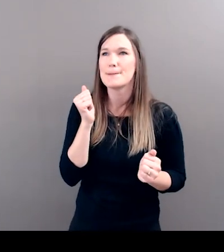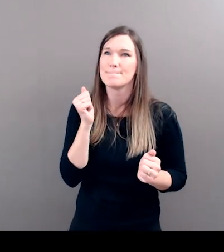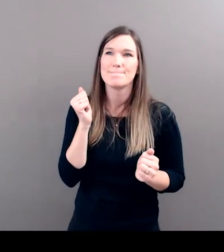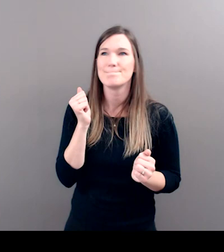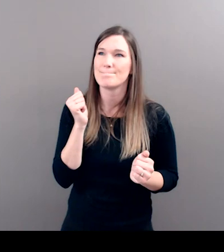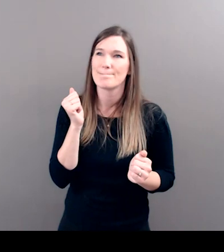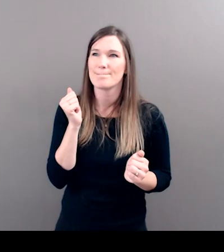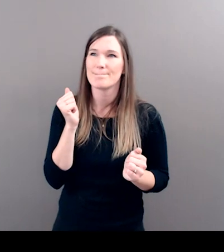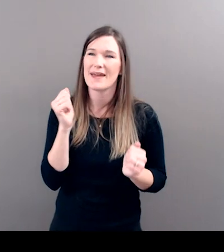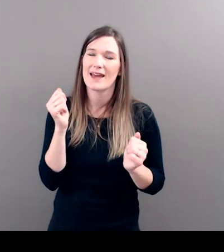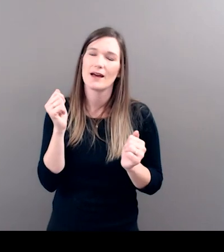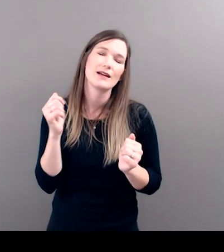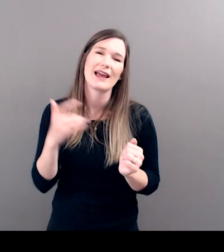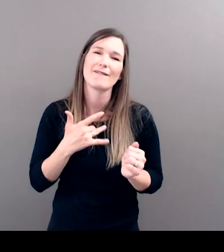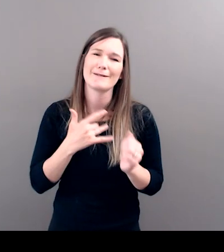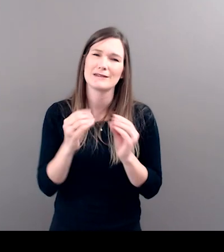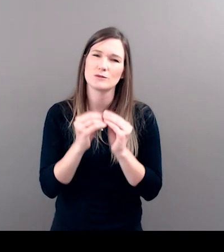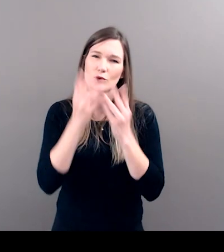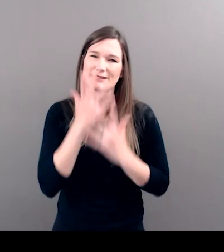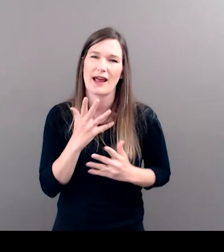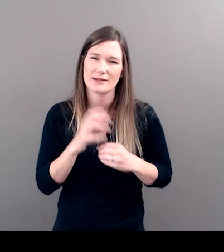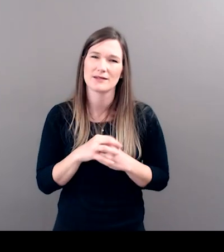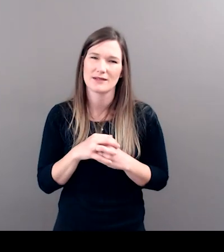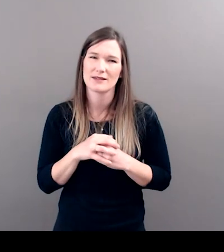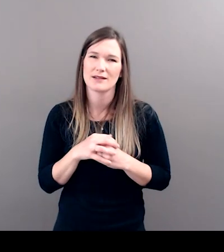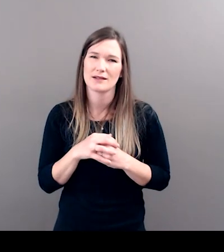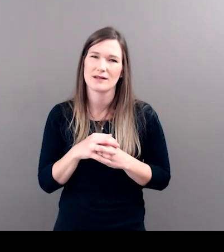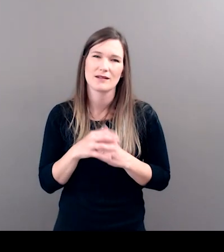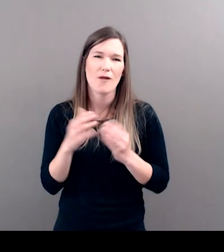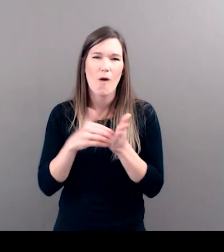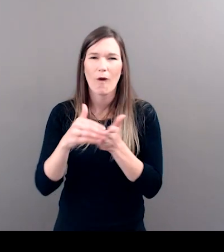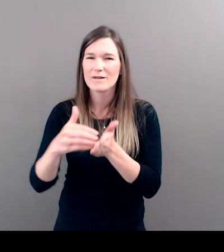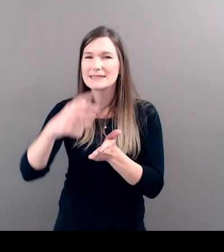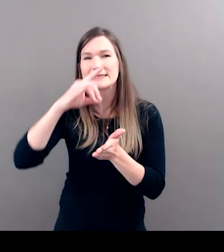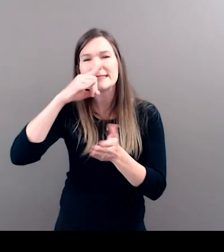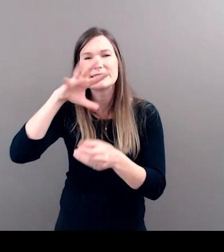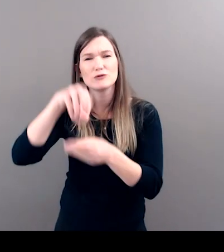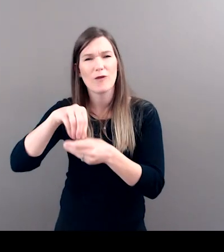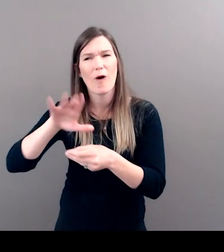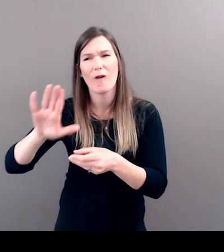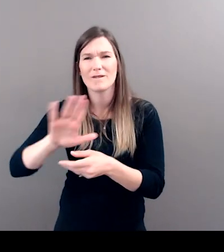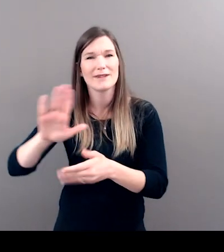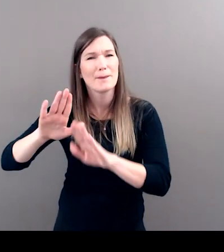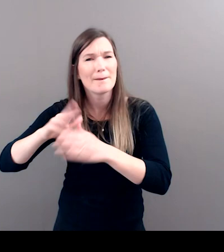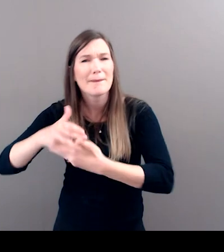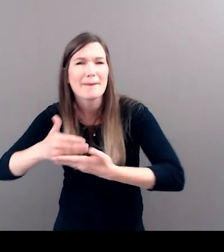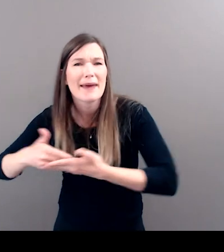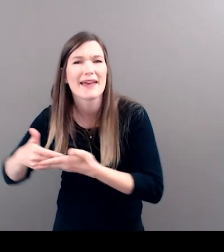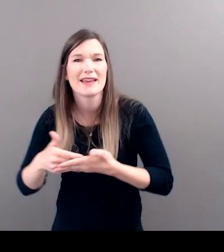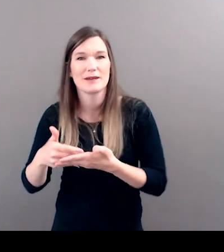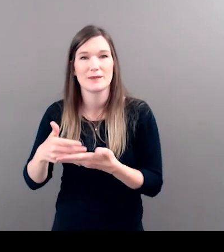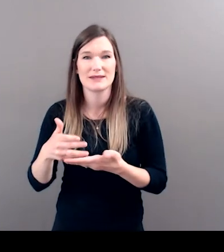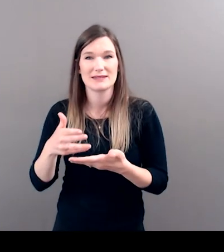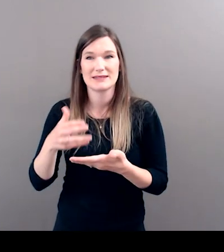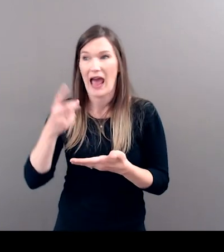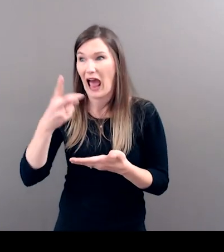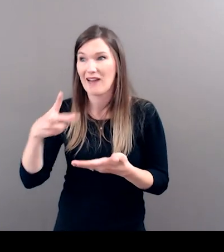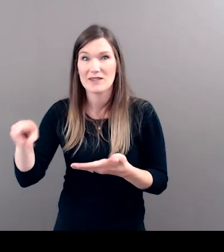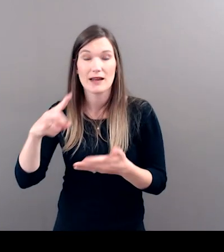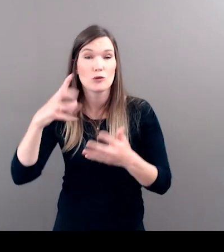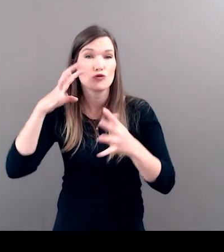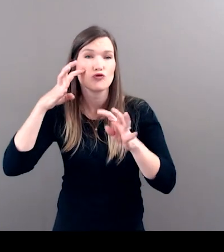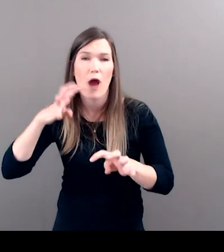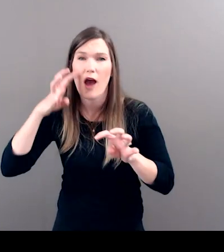it's so much more sad because of the kids involved, the babies, and half of them are crying the whole time. And